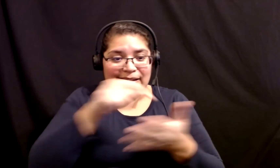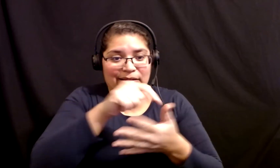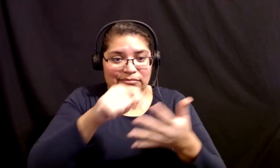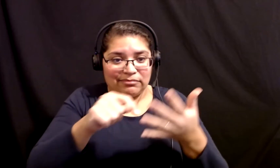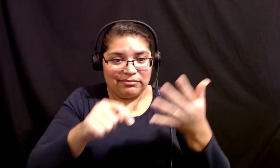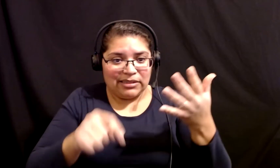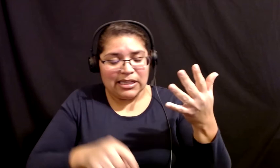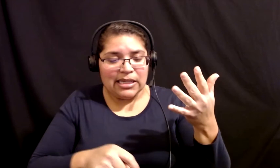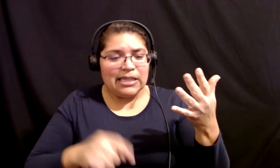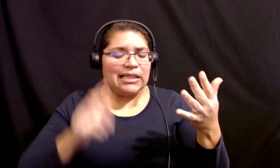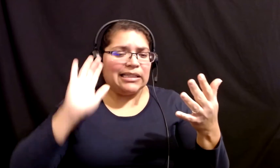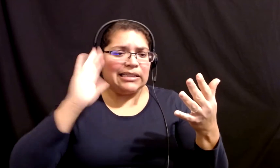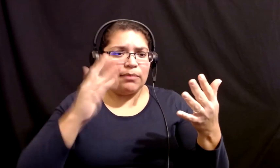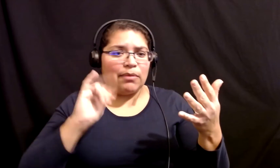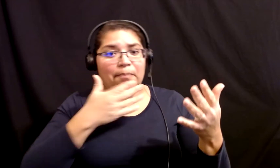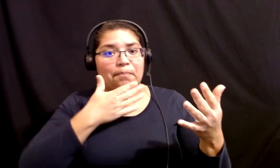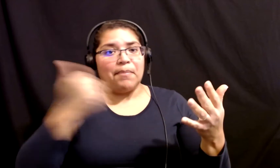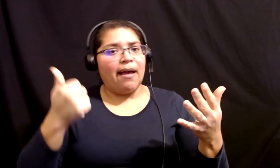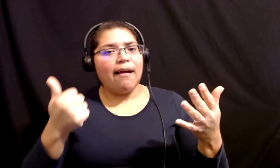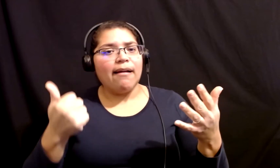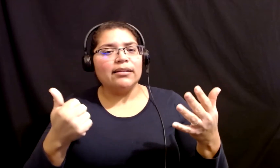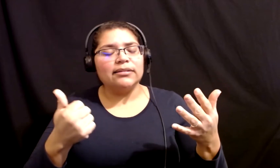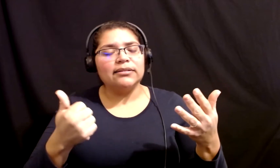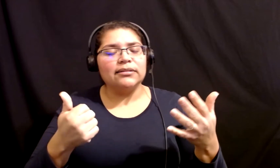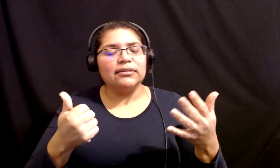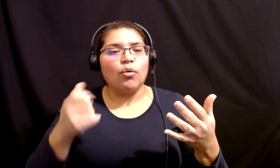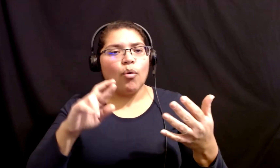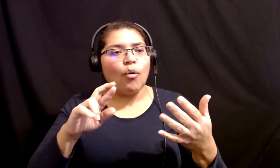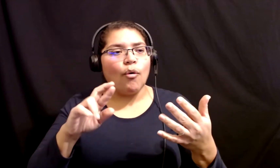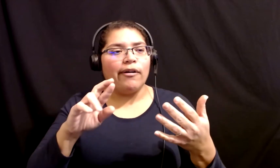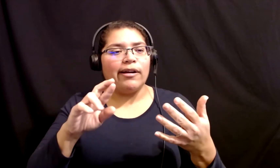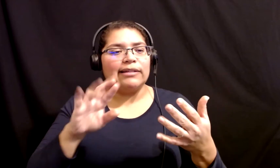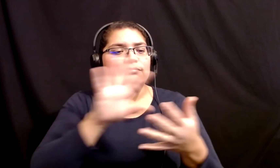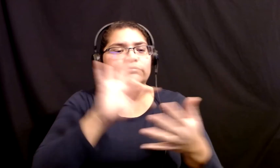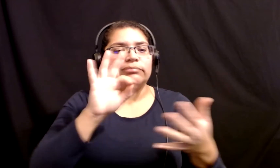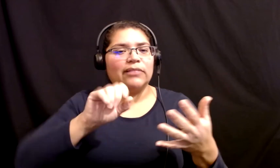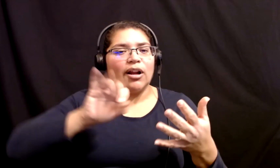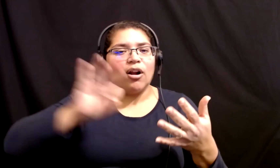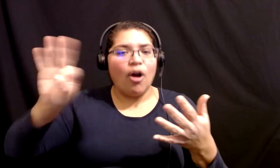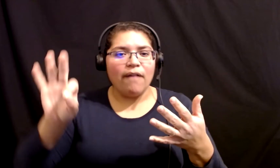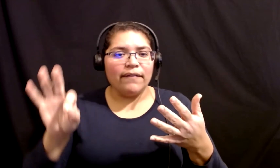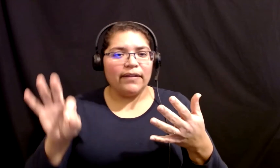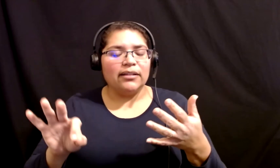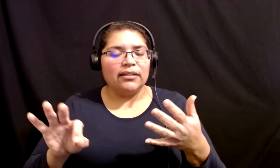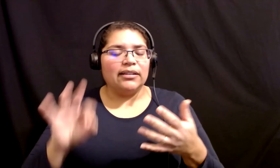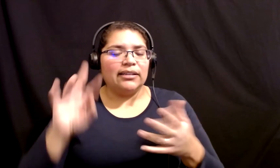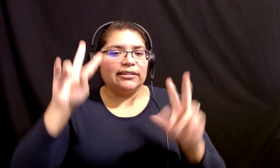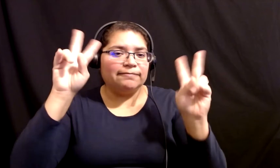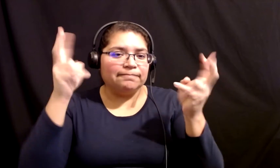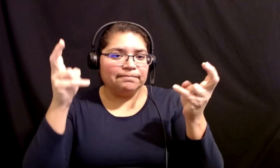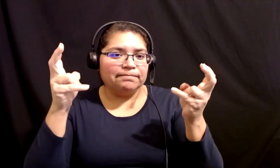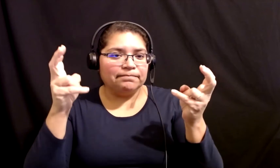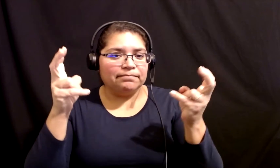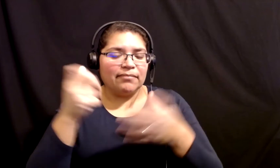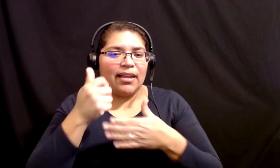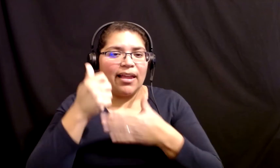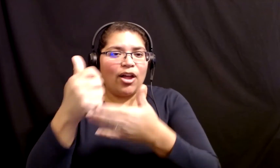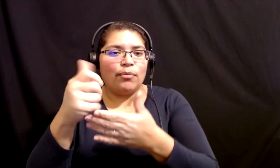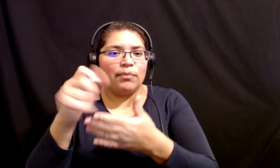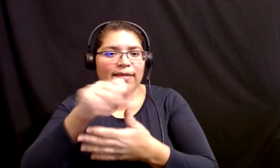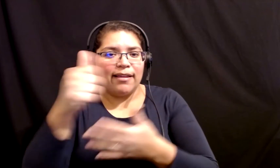kind of taken off of the ranking list and considered as helping the other